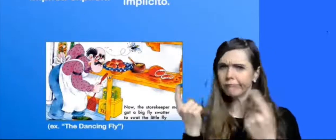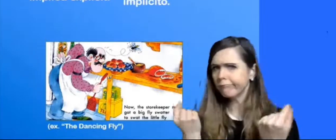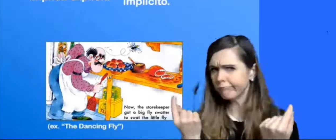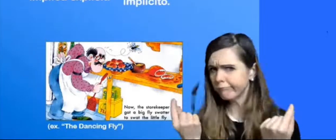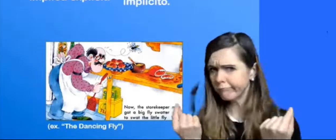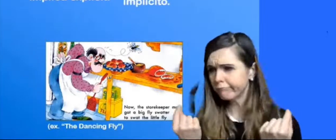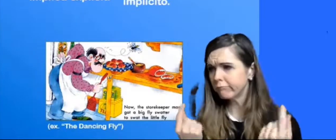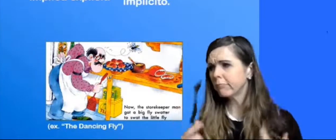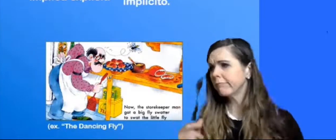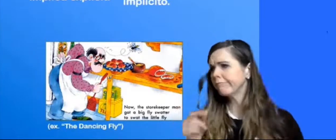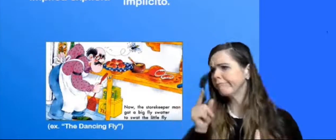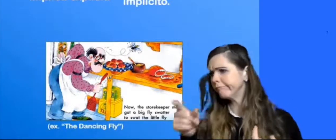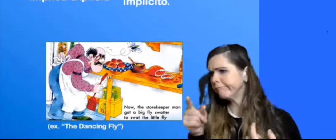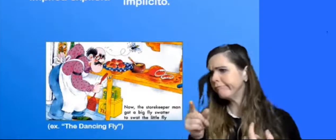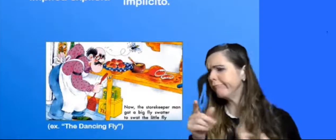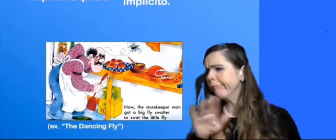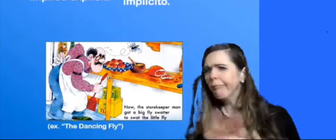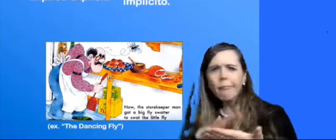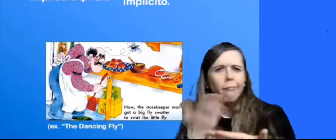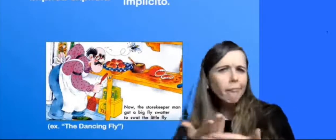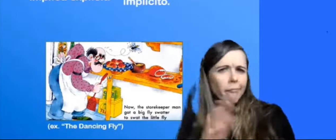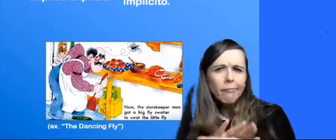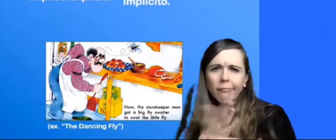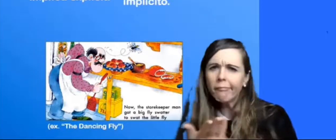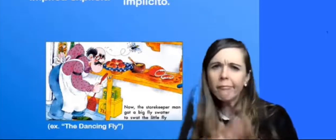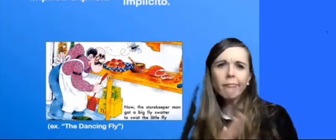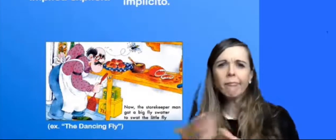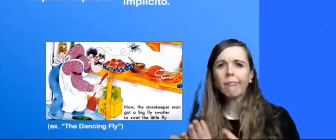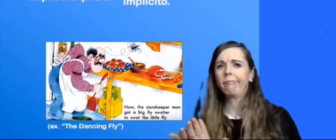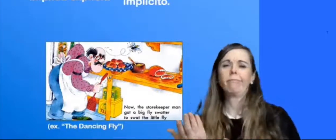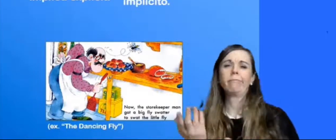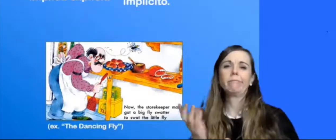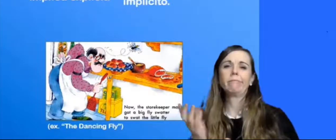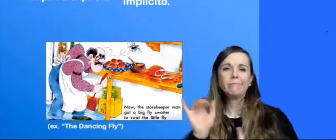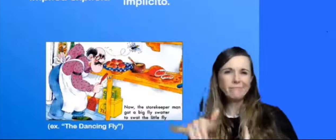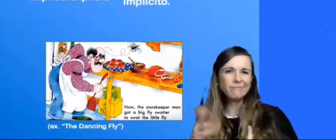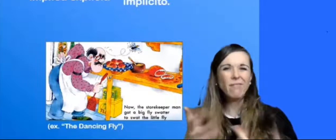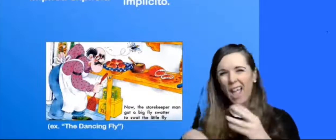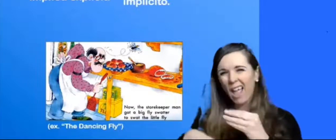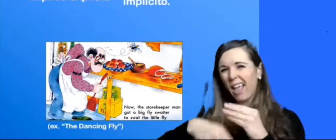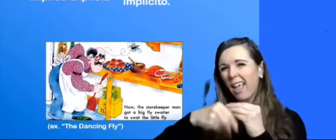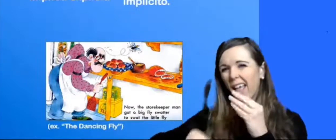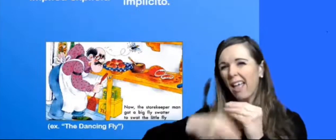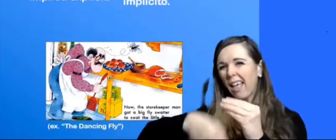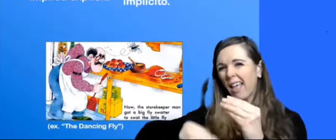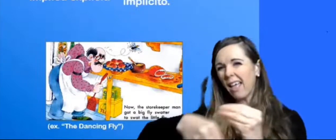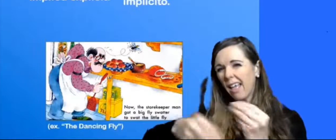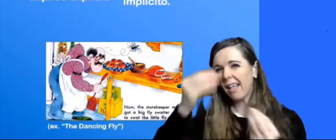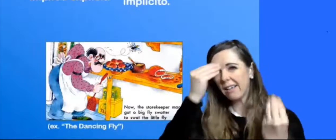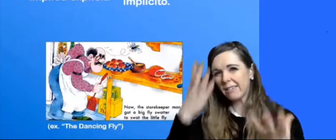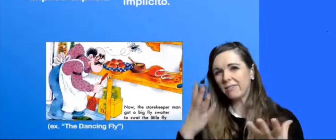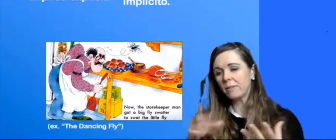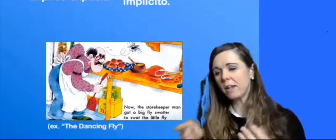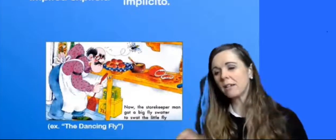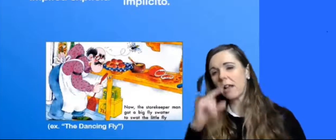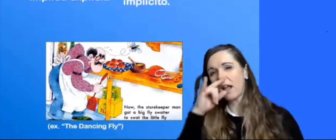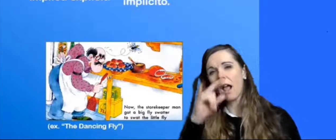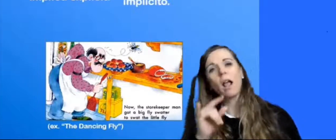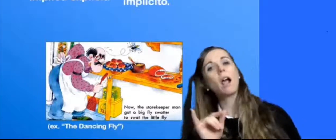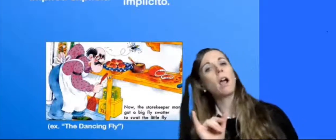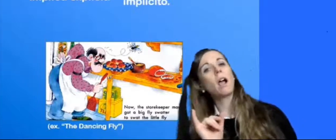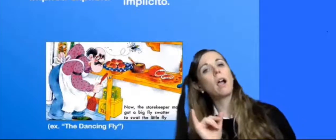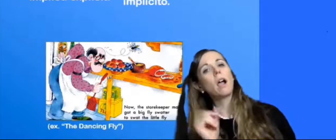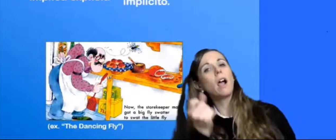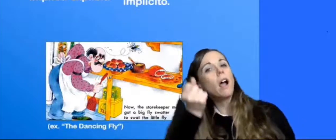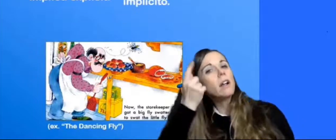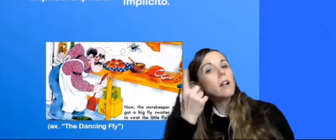the emotions that are potentially shown on the page, but not made explicit. Maybe he is a baker or a